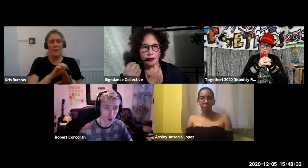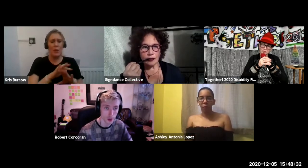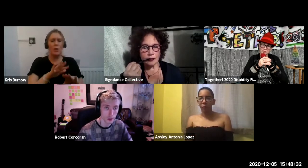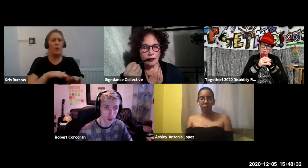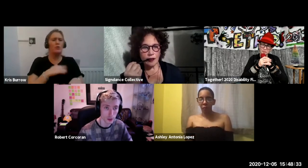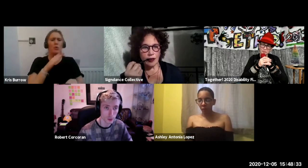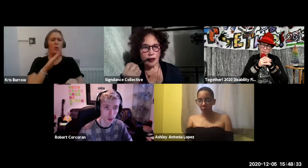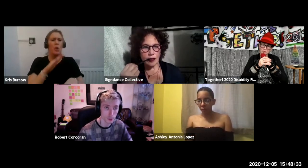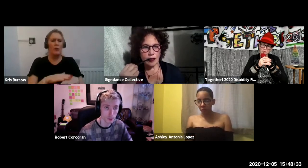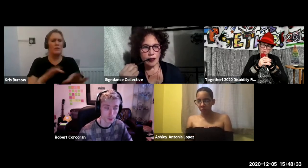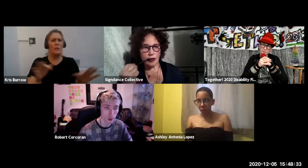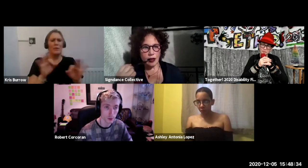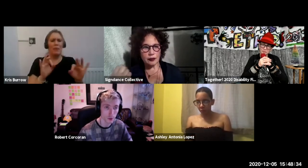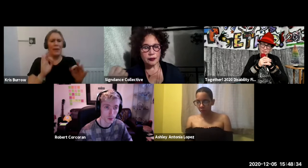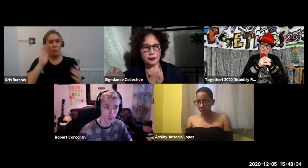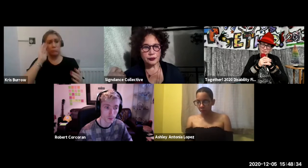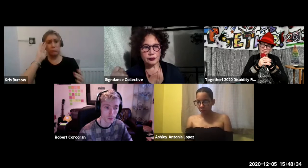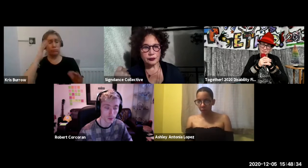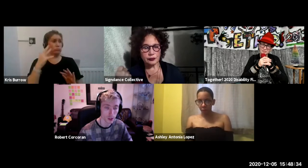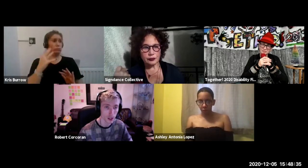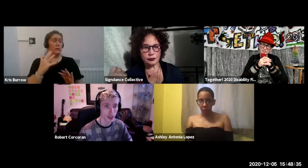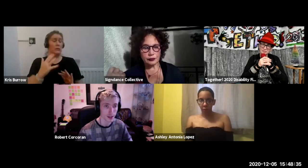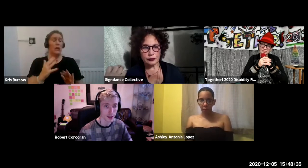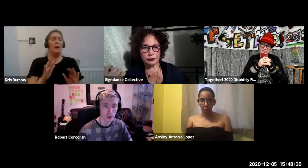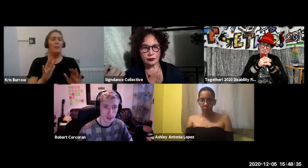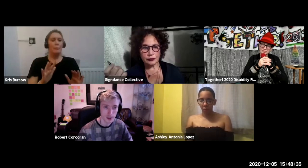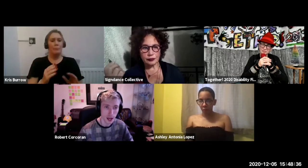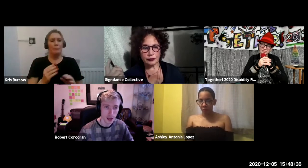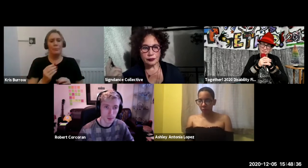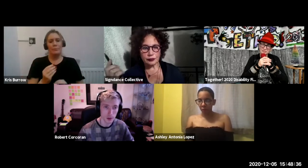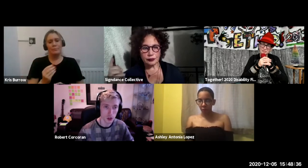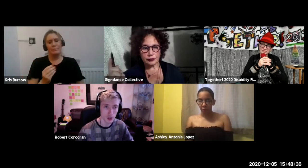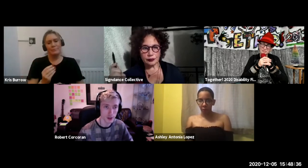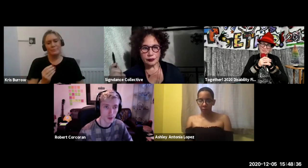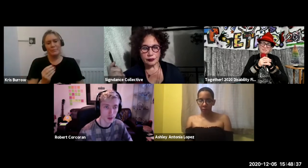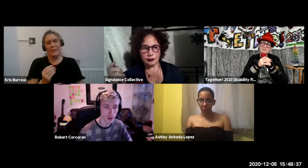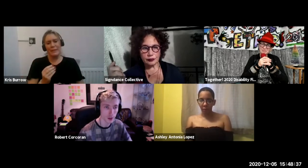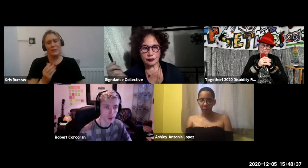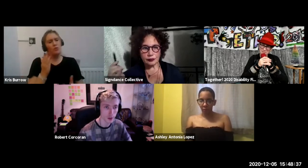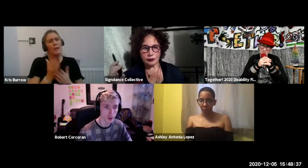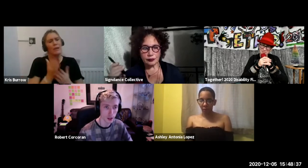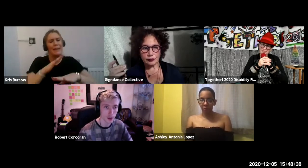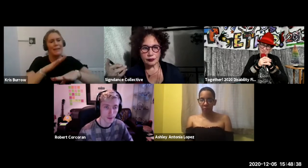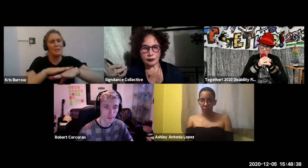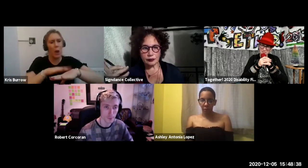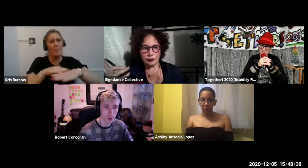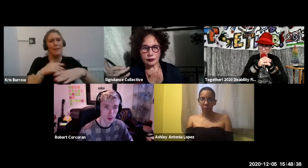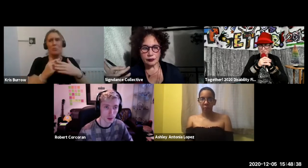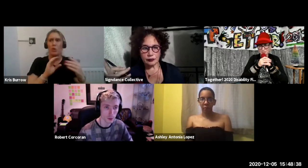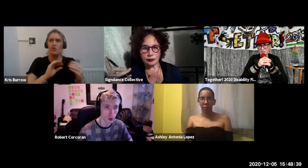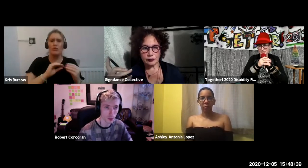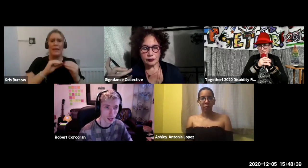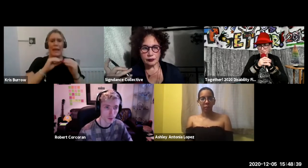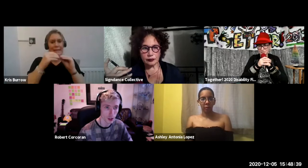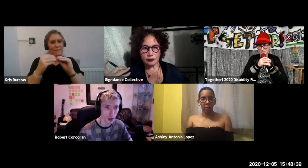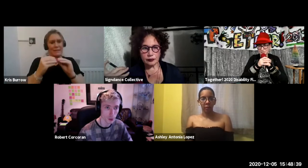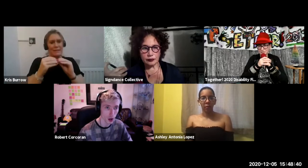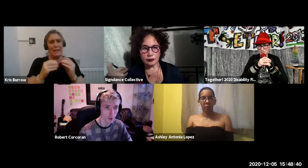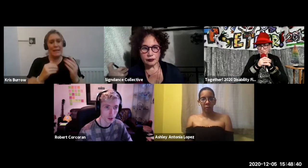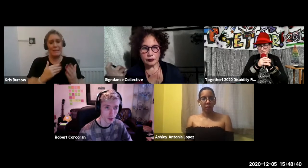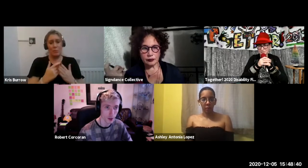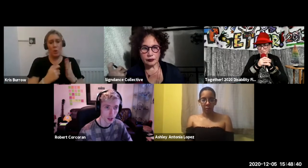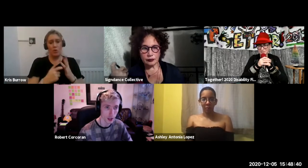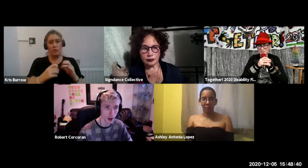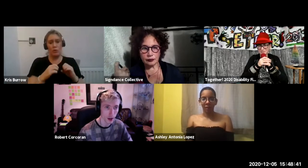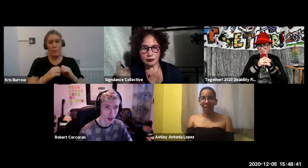nothing crazy. But some of them, it's not really the time, it's the creativity for this. I think it's more me having a cup of